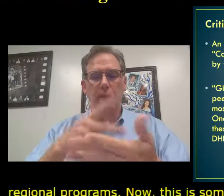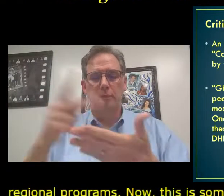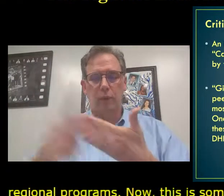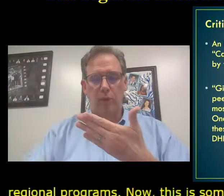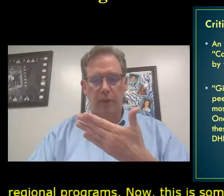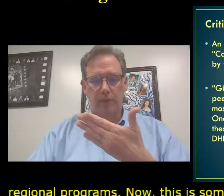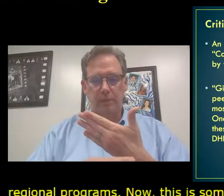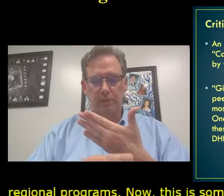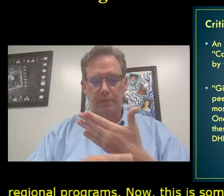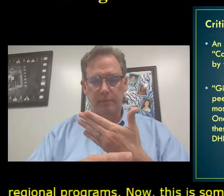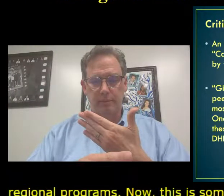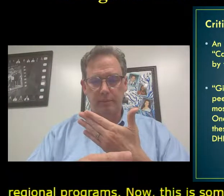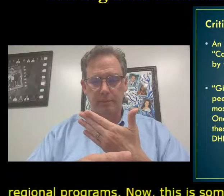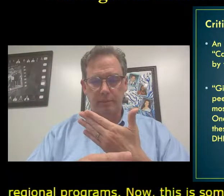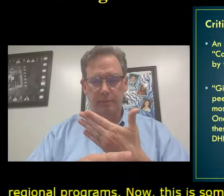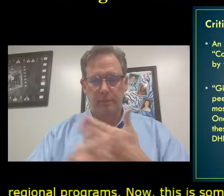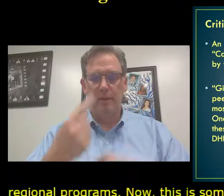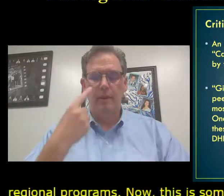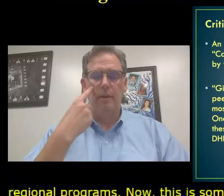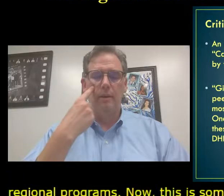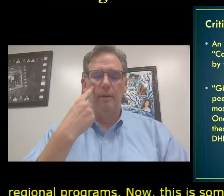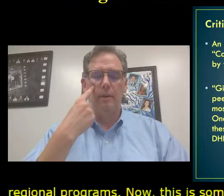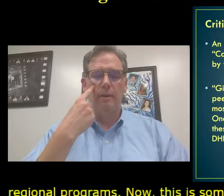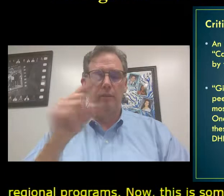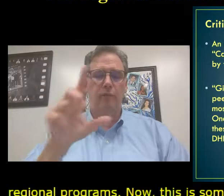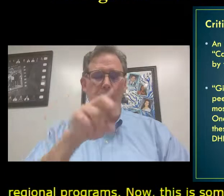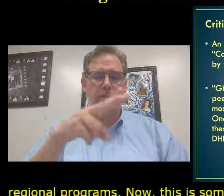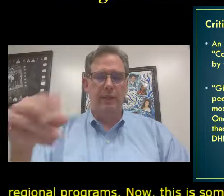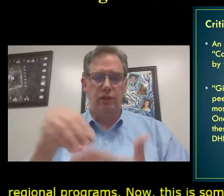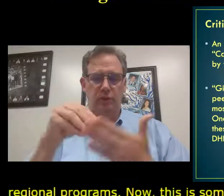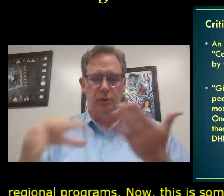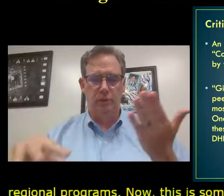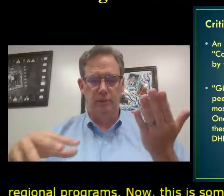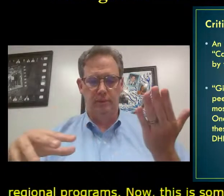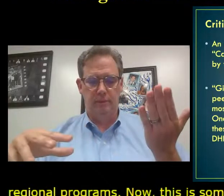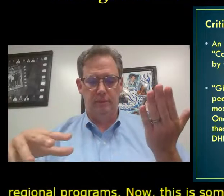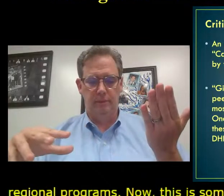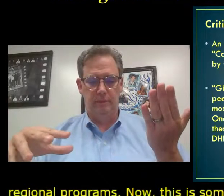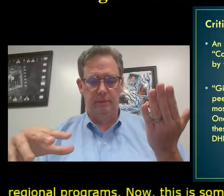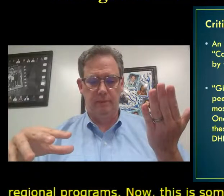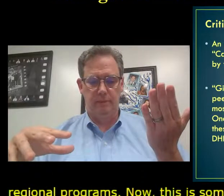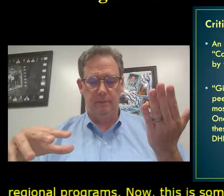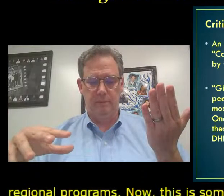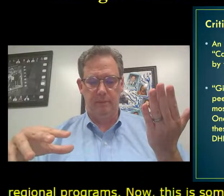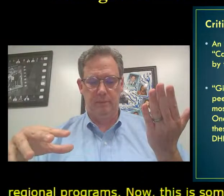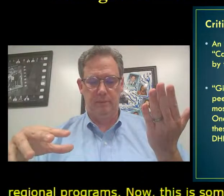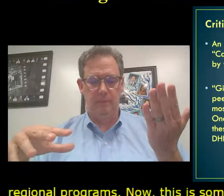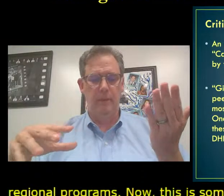That report heavily recommended regional programs